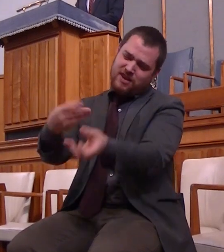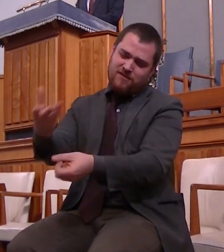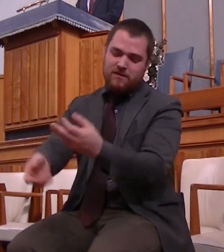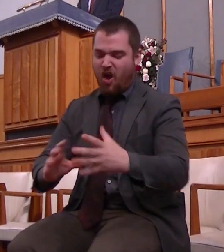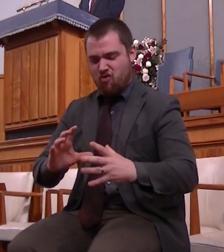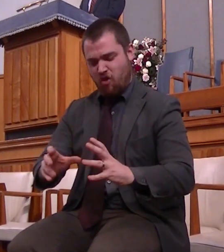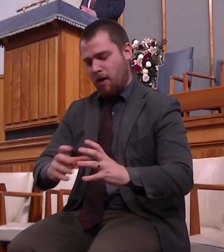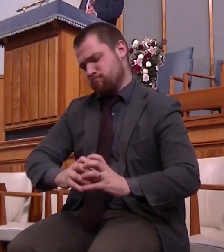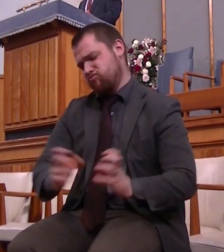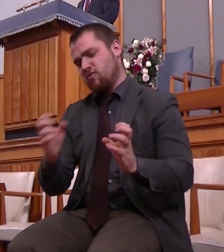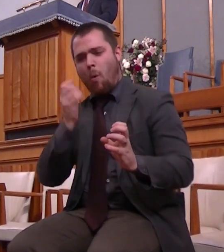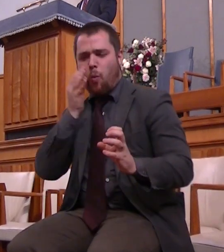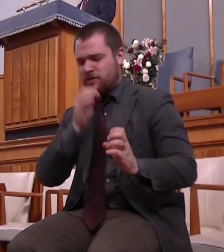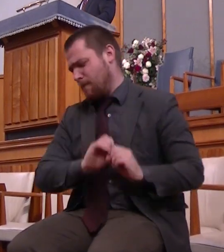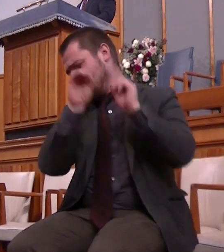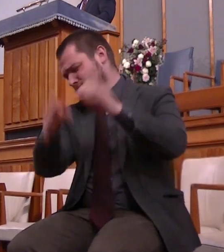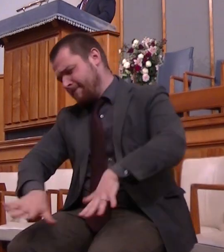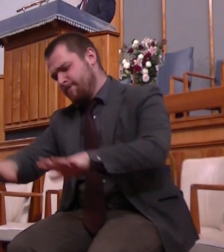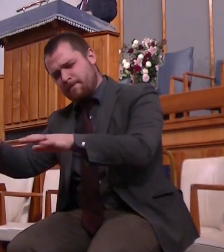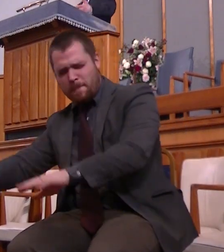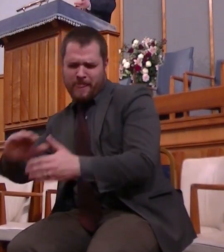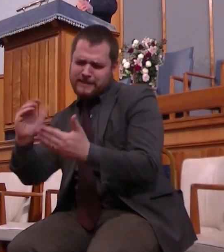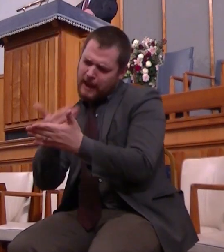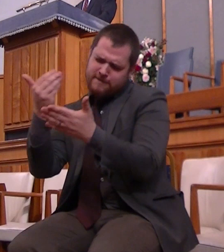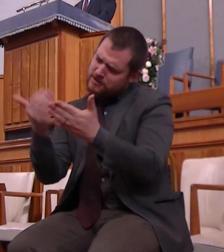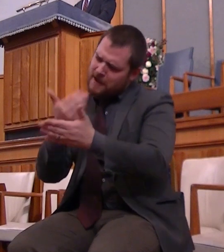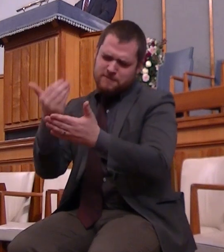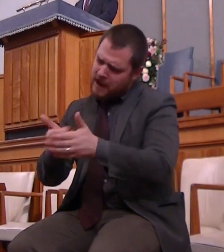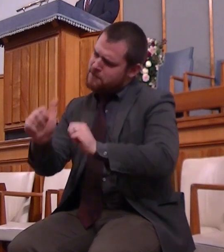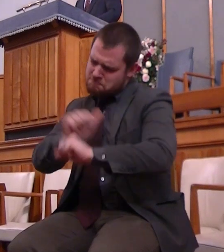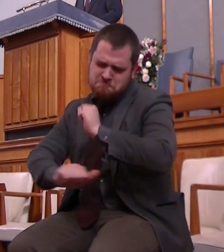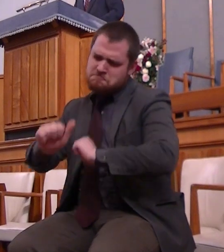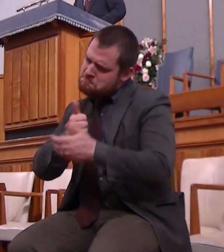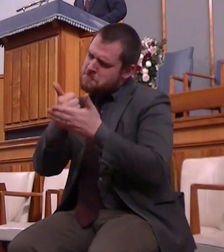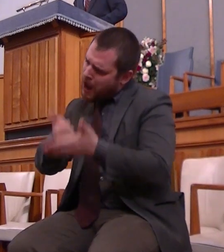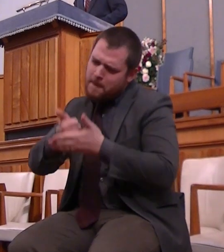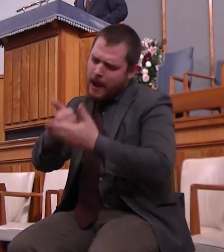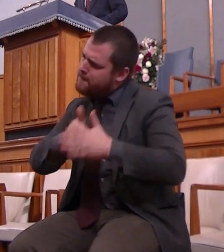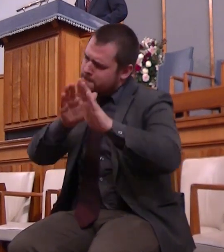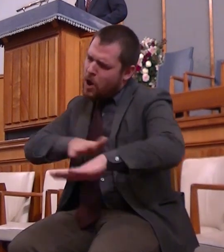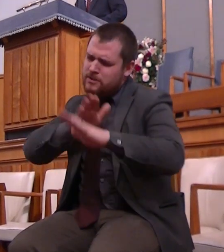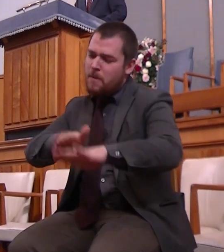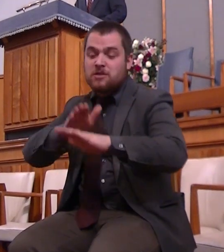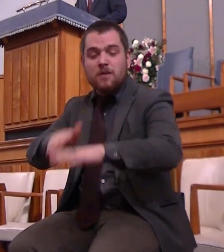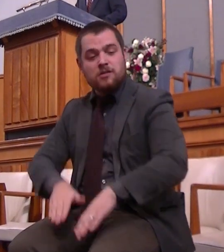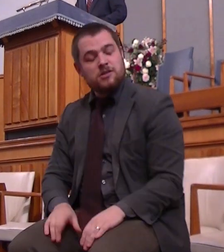miracles, though I give astonishing deliverances and answer their cries and show mercy upon